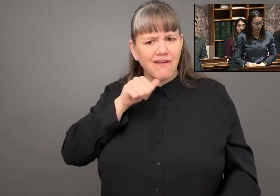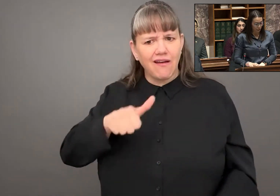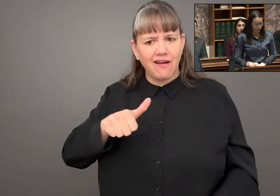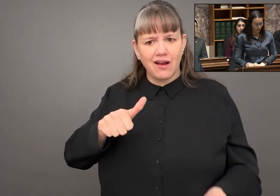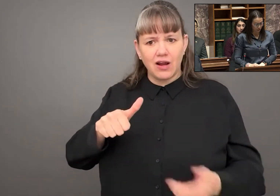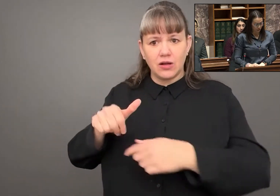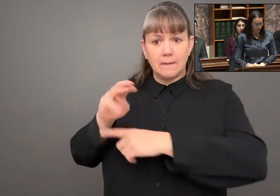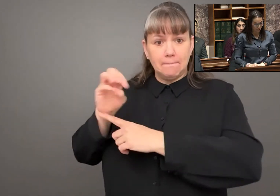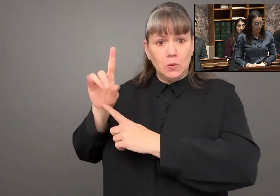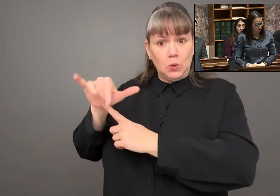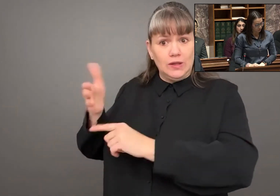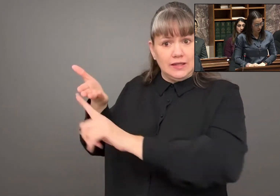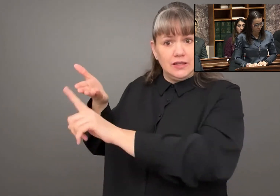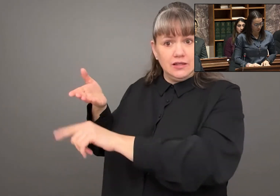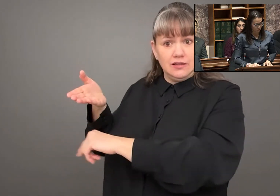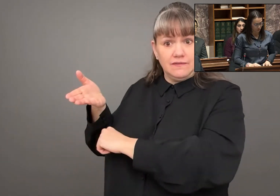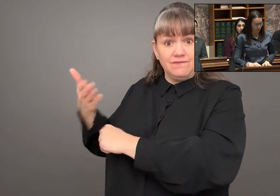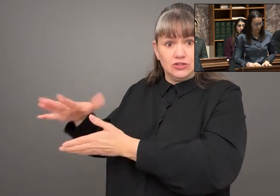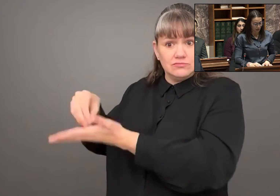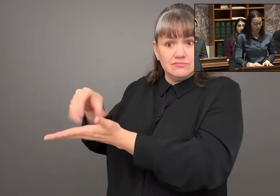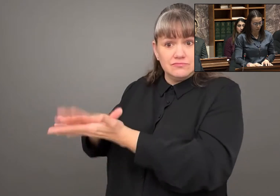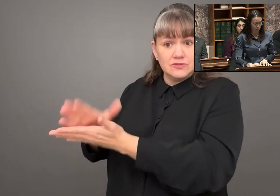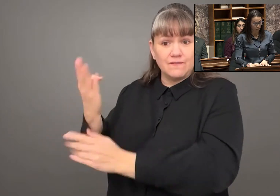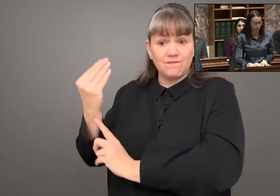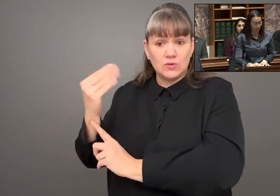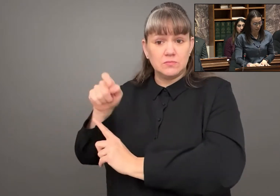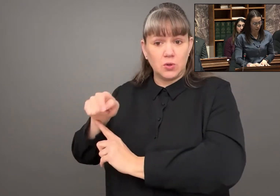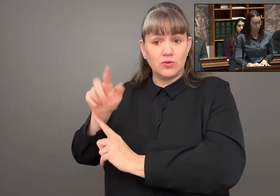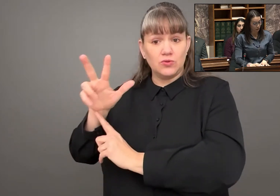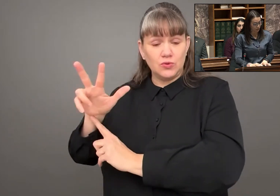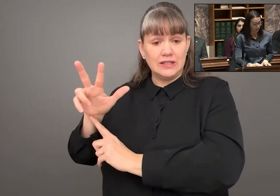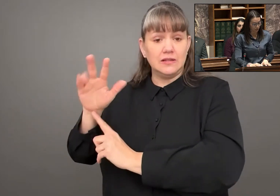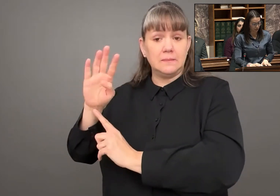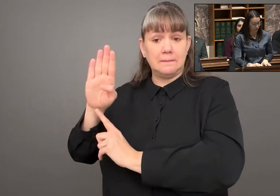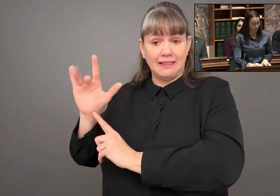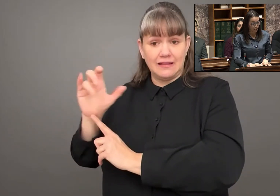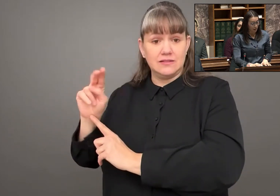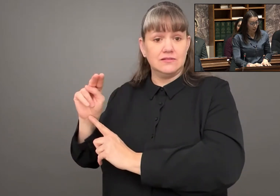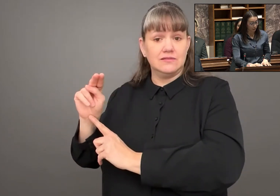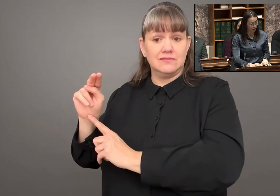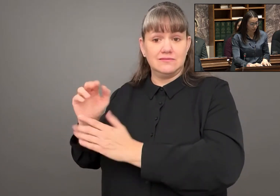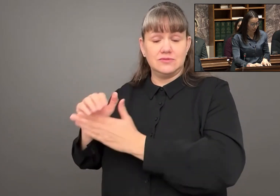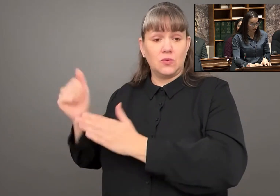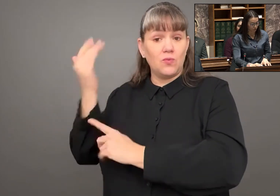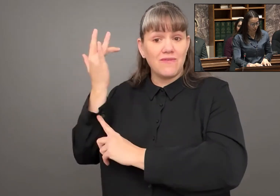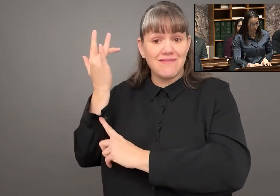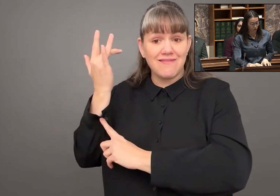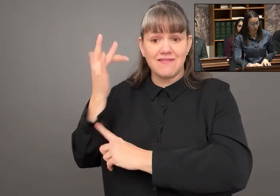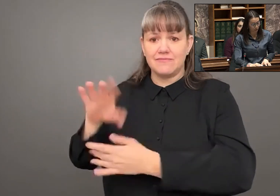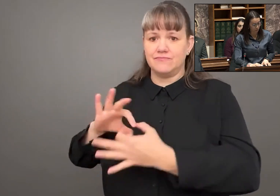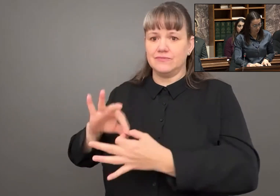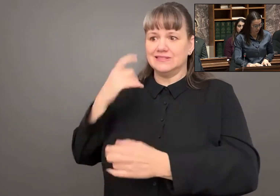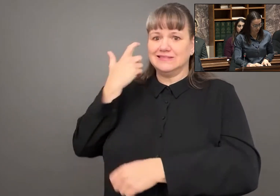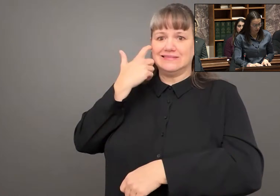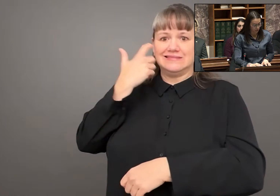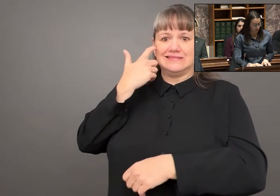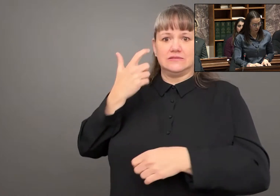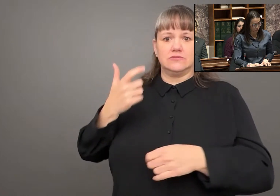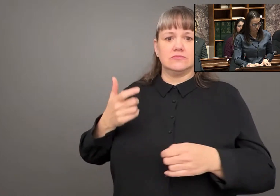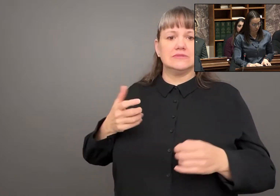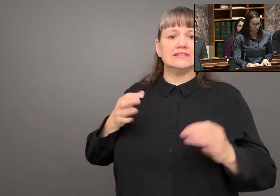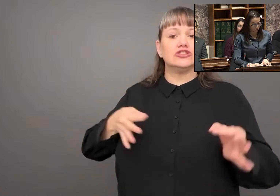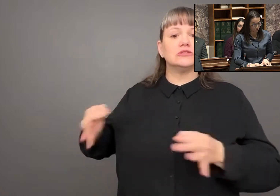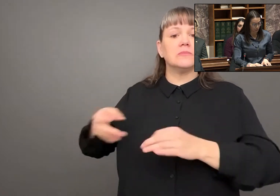"Our projections include the adverse revenue impacts of the province's recent decision and legislative change to eliminate